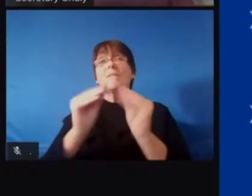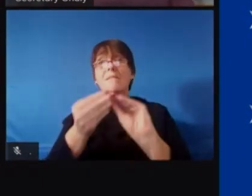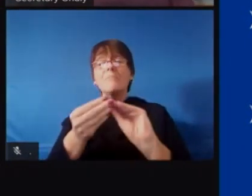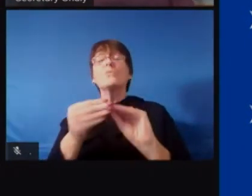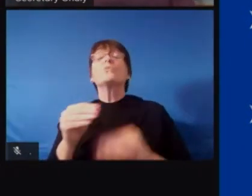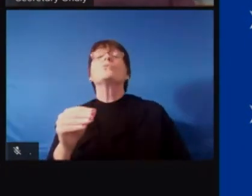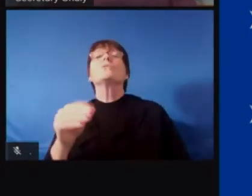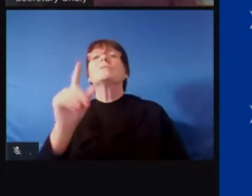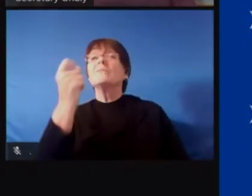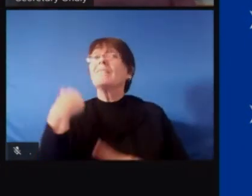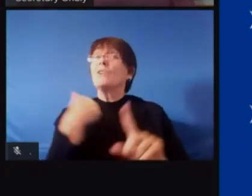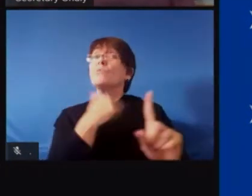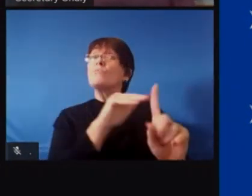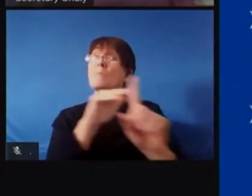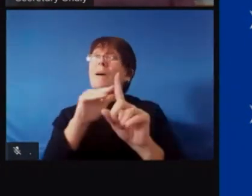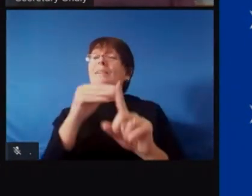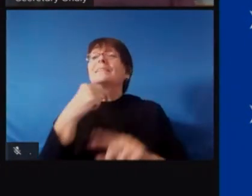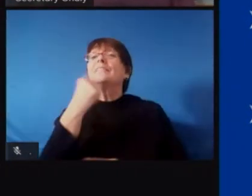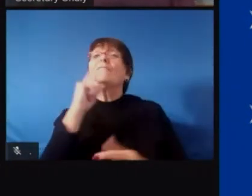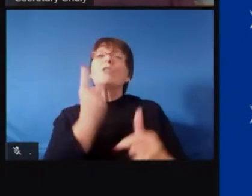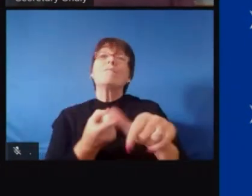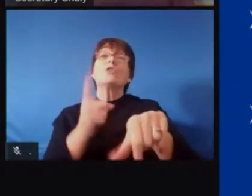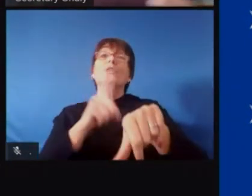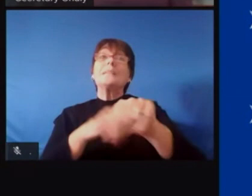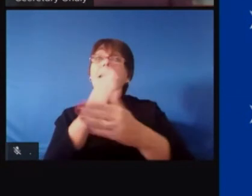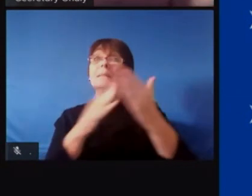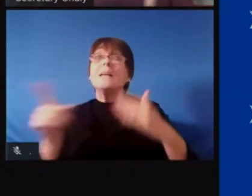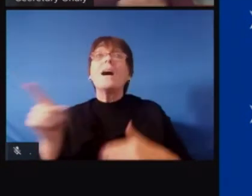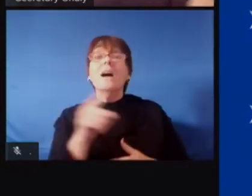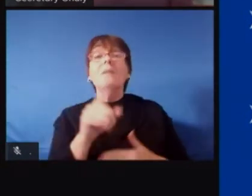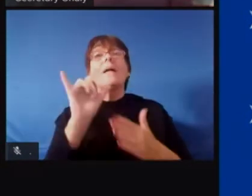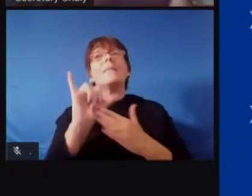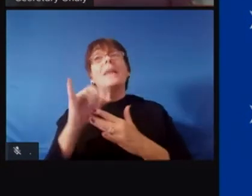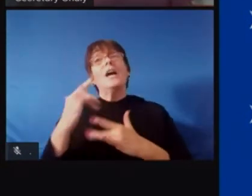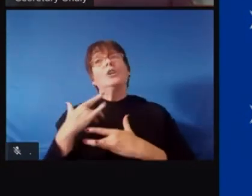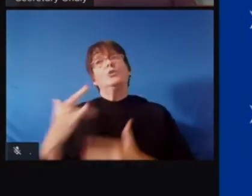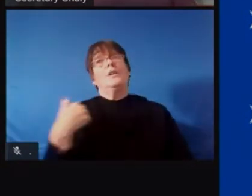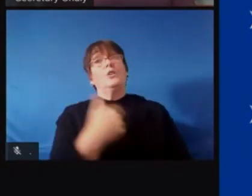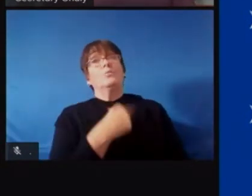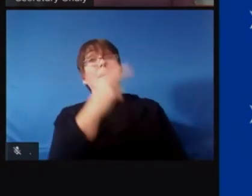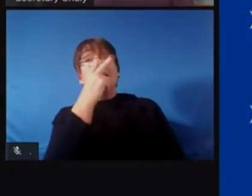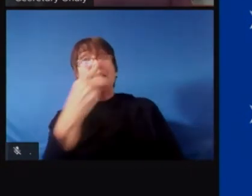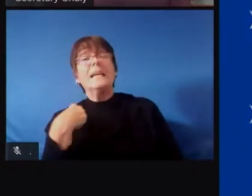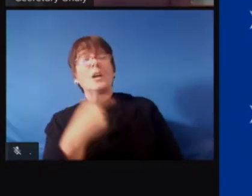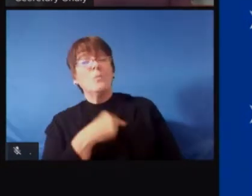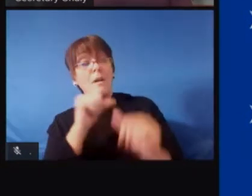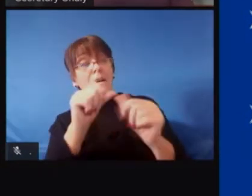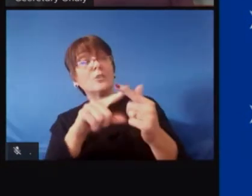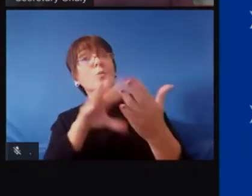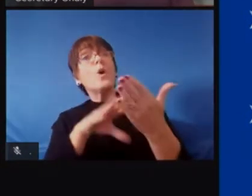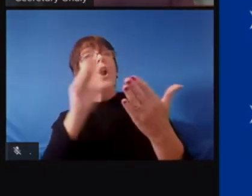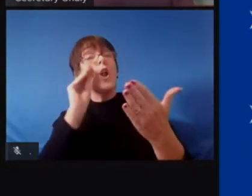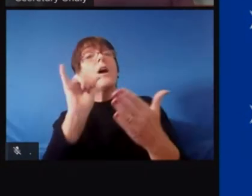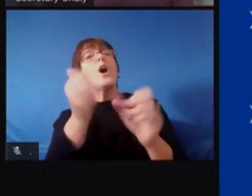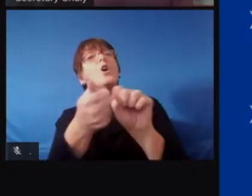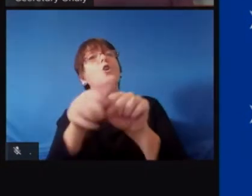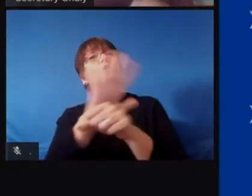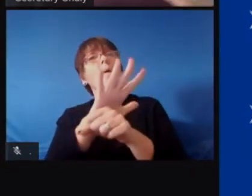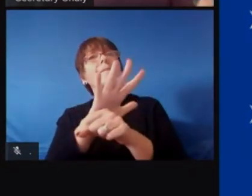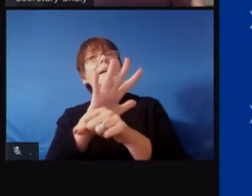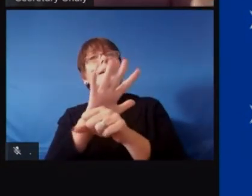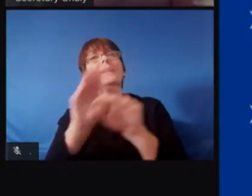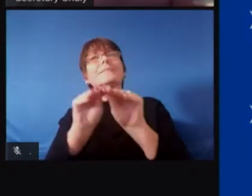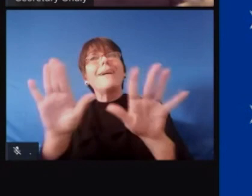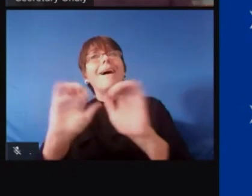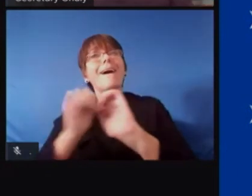also remind you or tell you for the first time, some of you, the trend that we've seen as we continue to learn about COVID transmission is